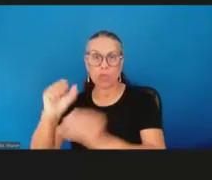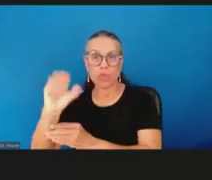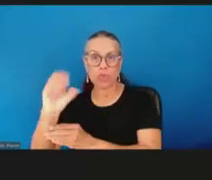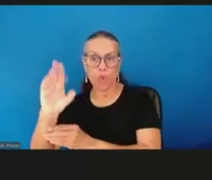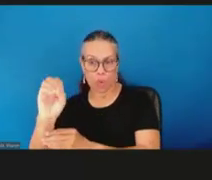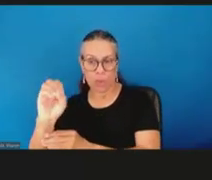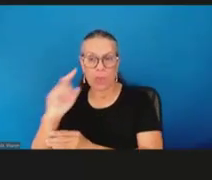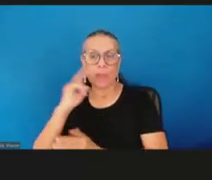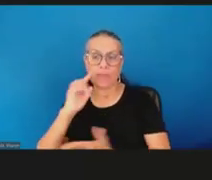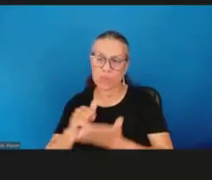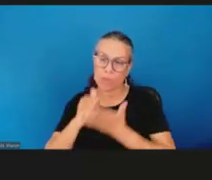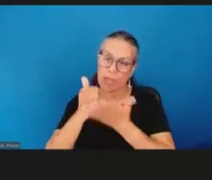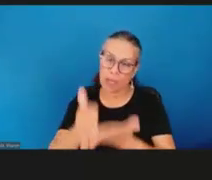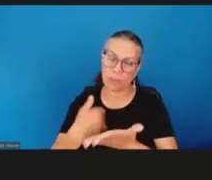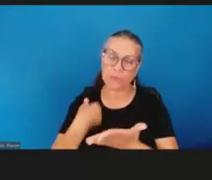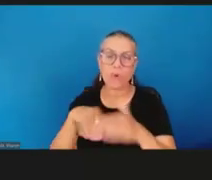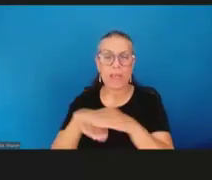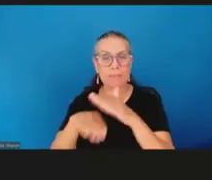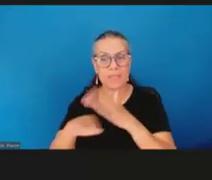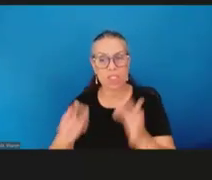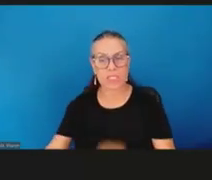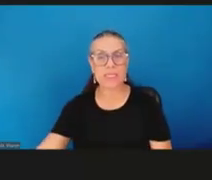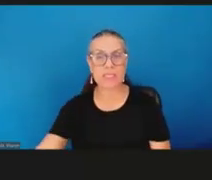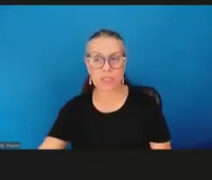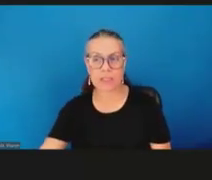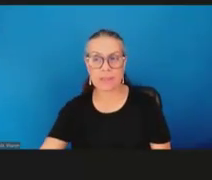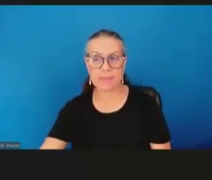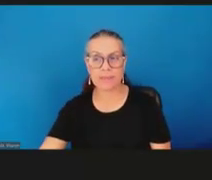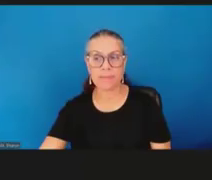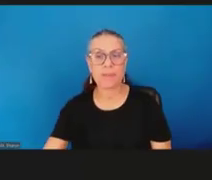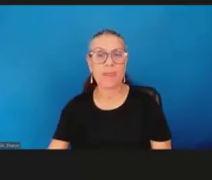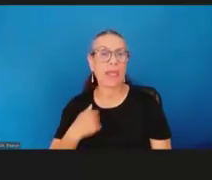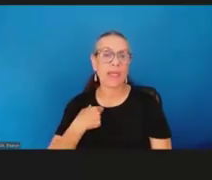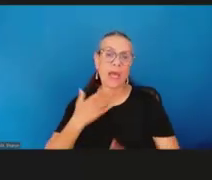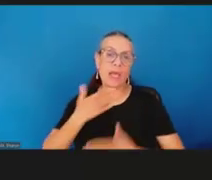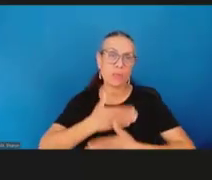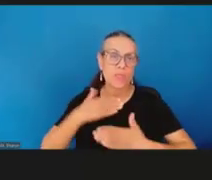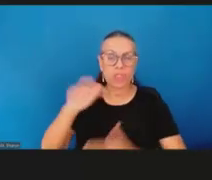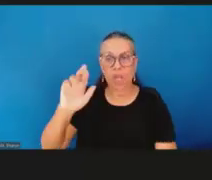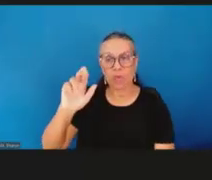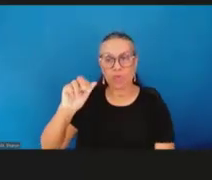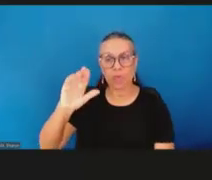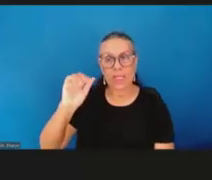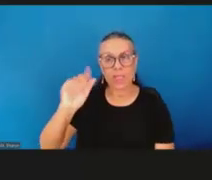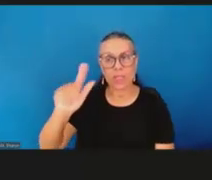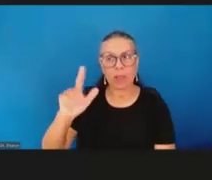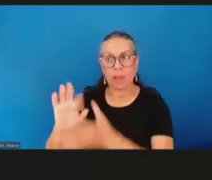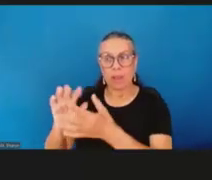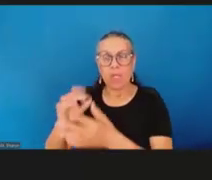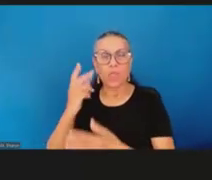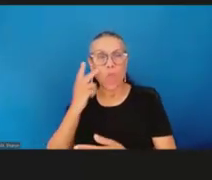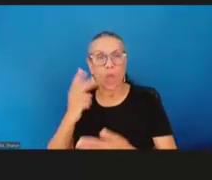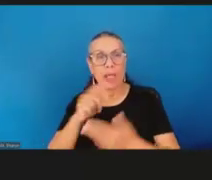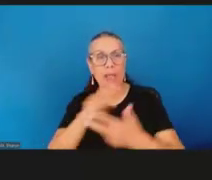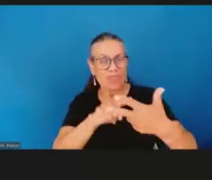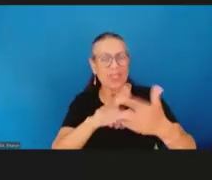equitable measure for admissions decisions. And I appreciate the comments by Rachel Scarrett and others today to look at different simulations of that